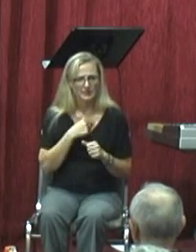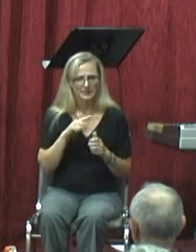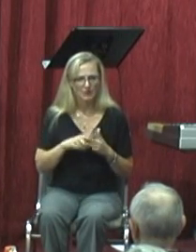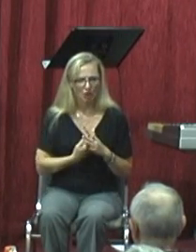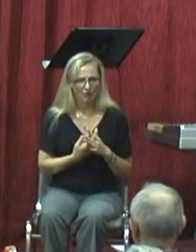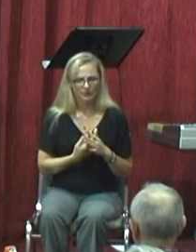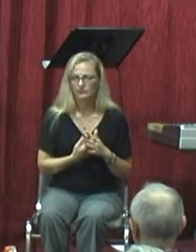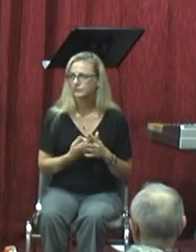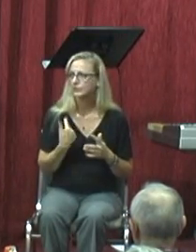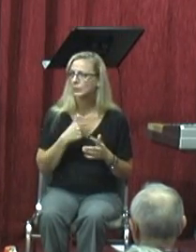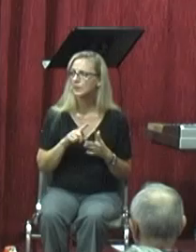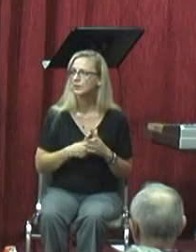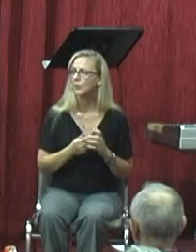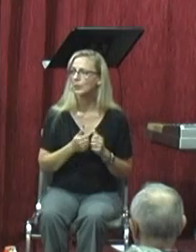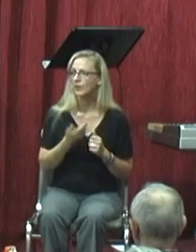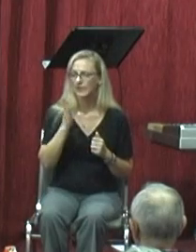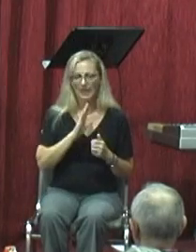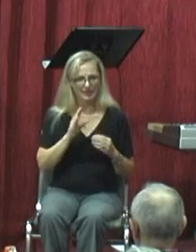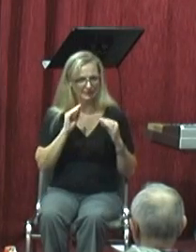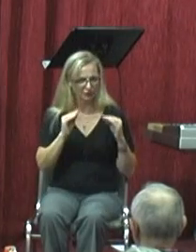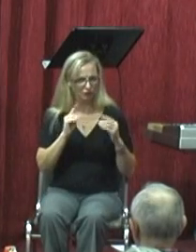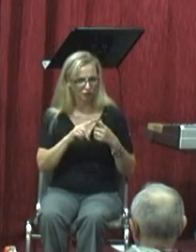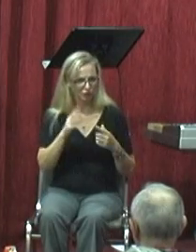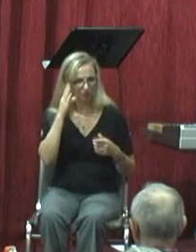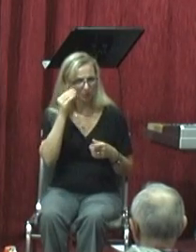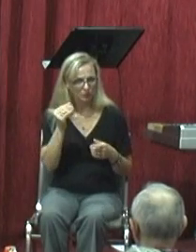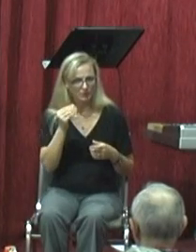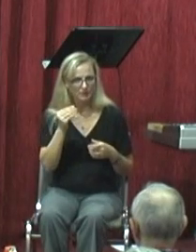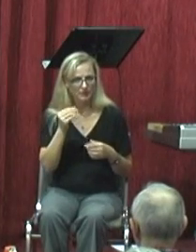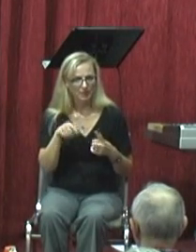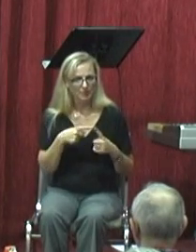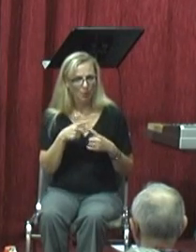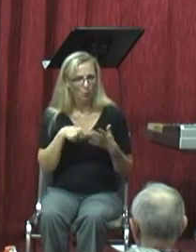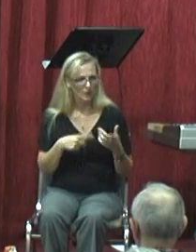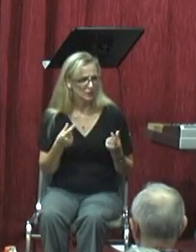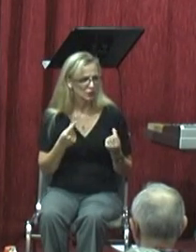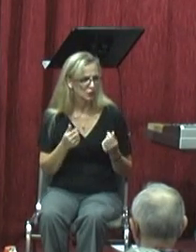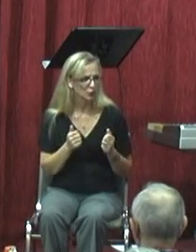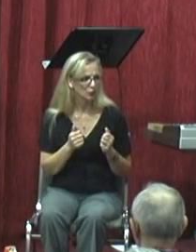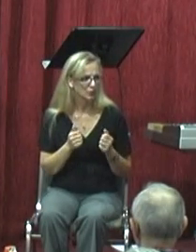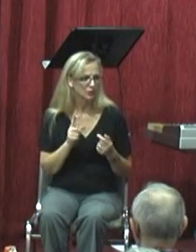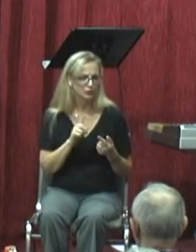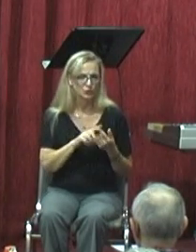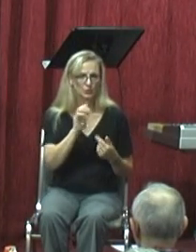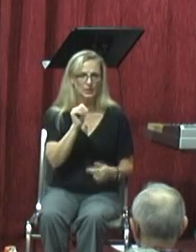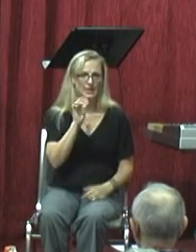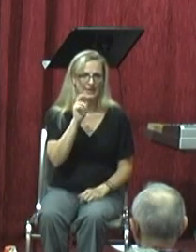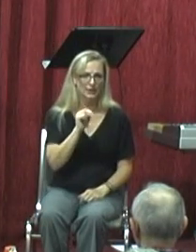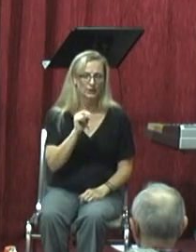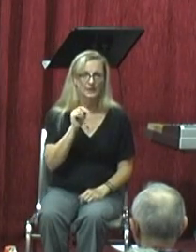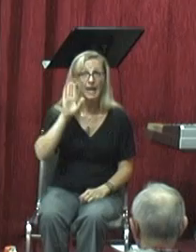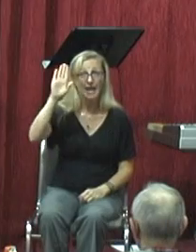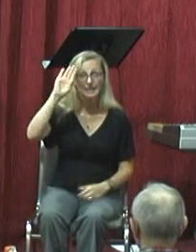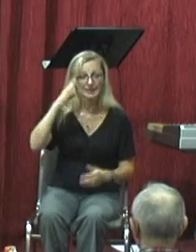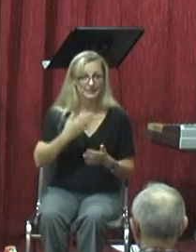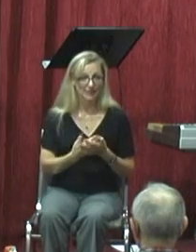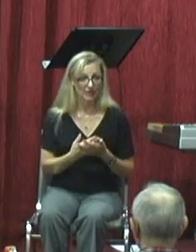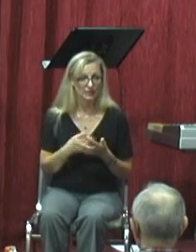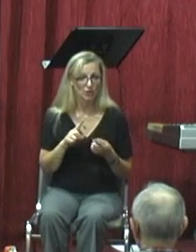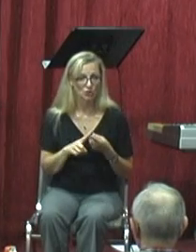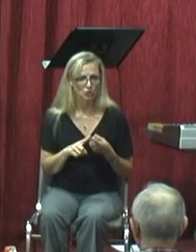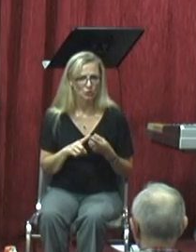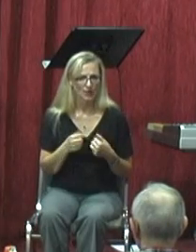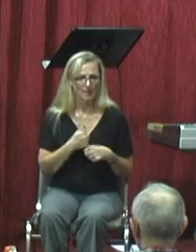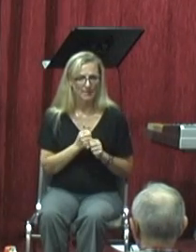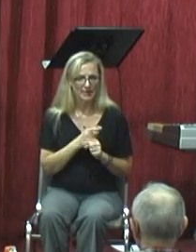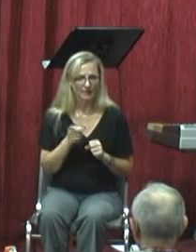We started with God's instruction to Moses on what to do to Aaron and his sons to make